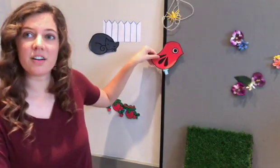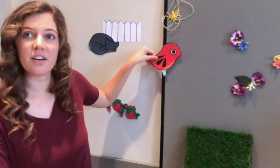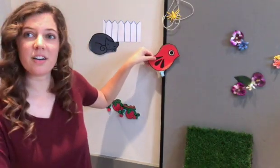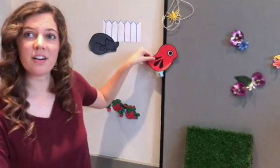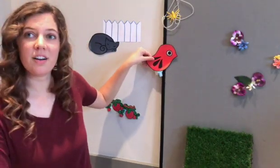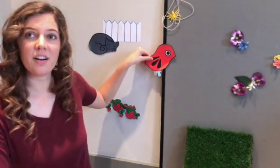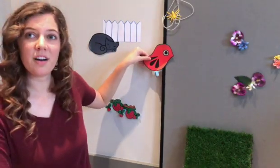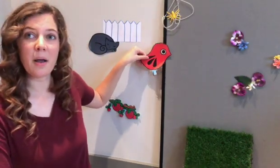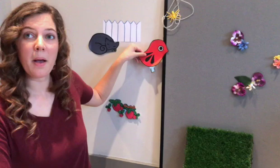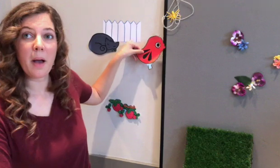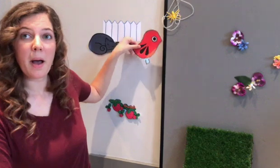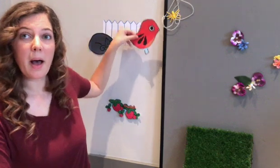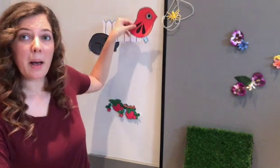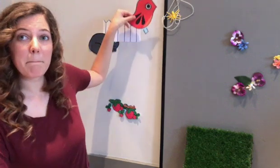under, up,